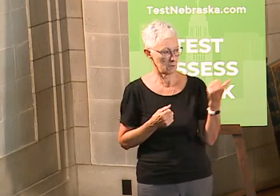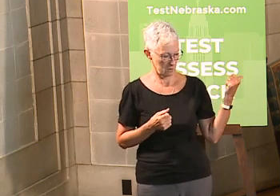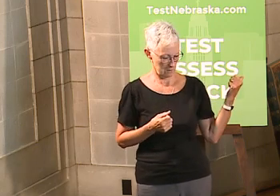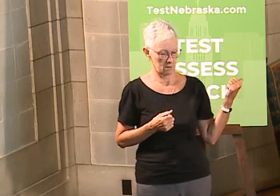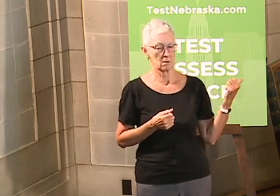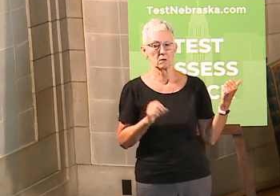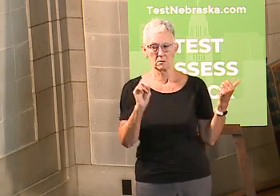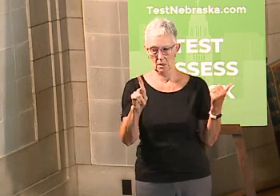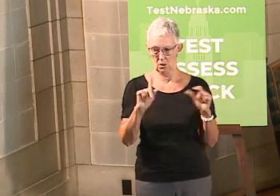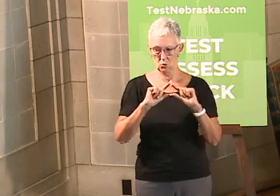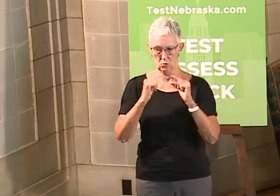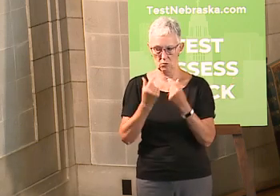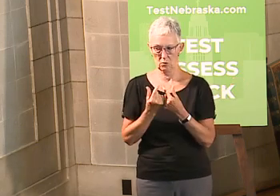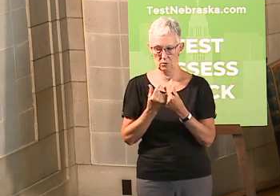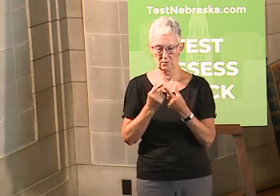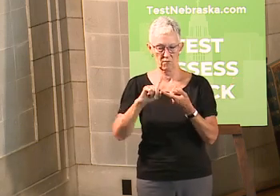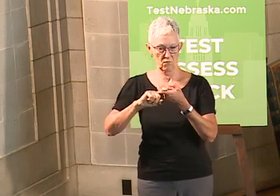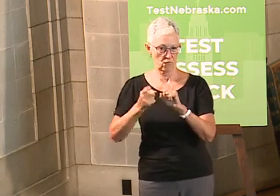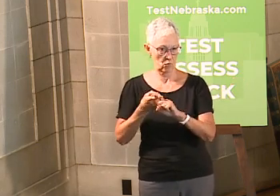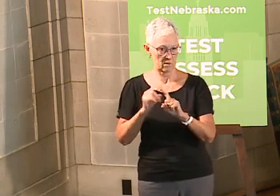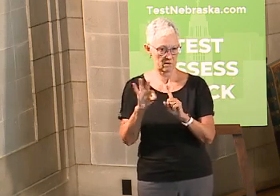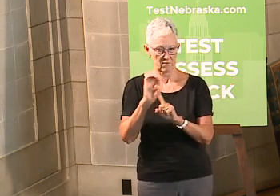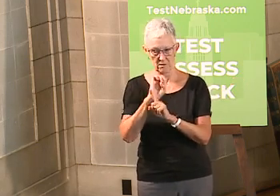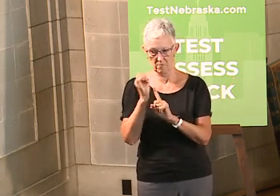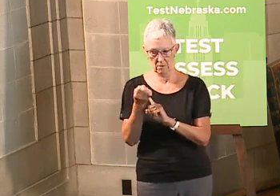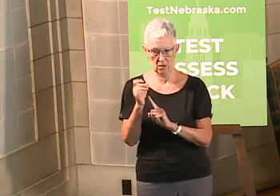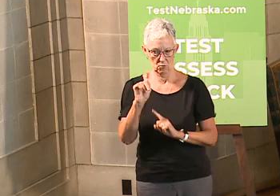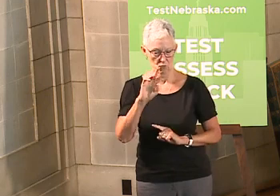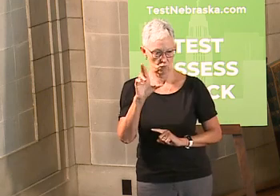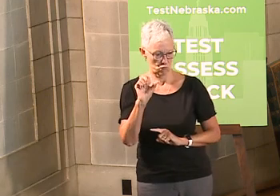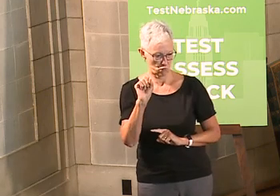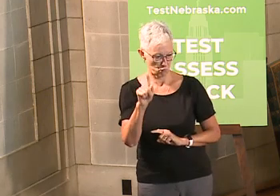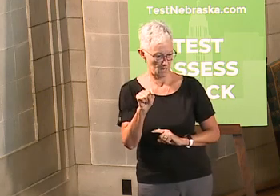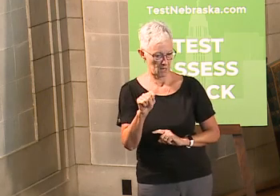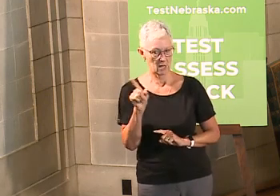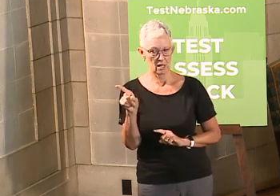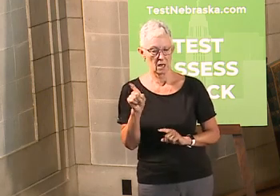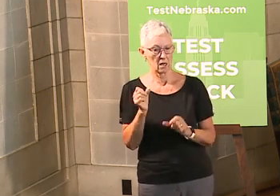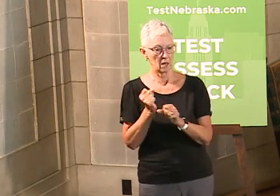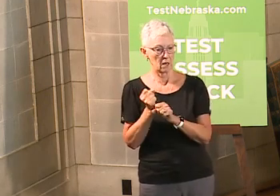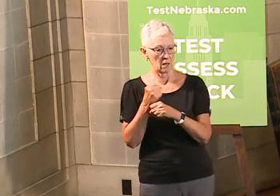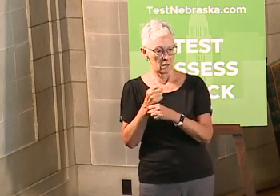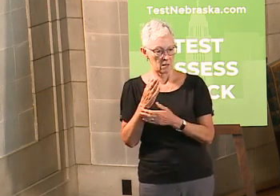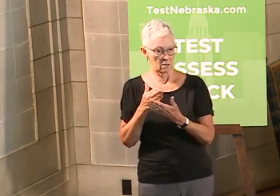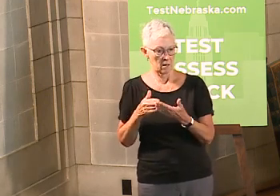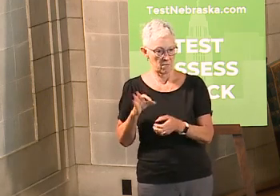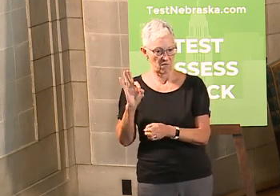the Environmental Trust, and they said some of the boards, the Nebraska Environmental Trust, made some votes without the majority